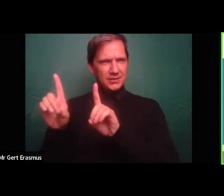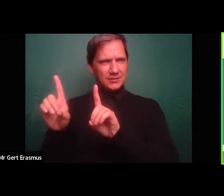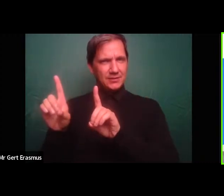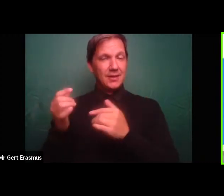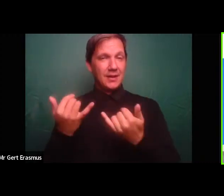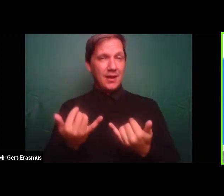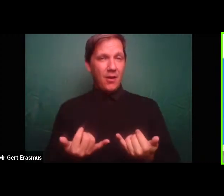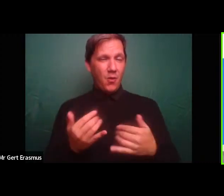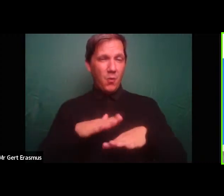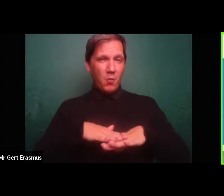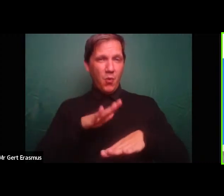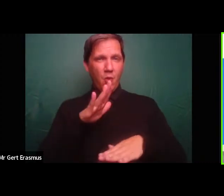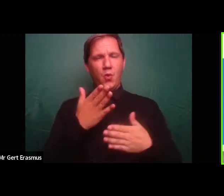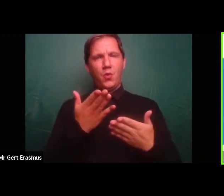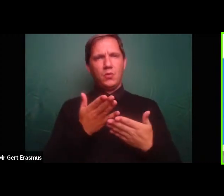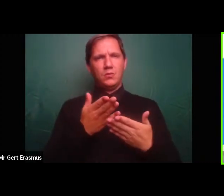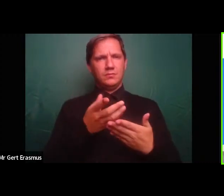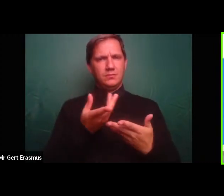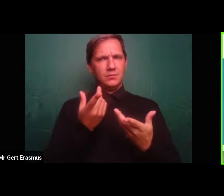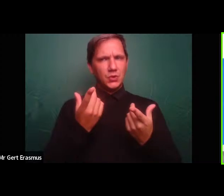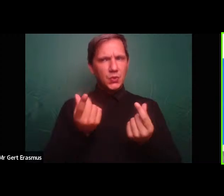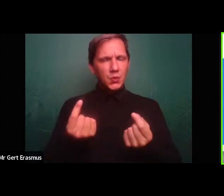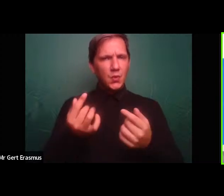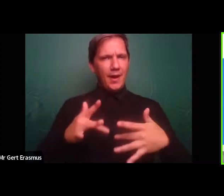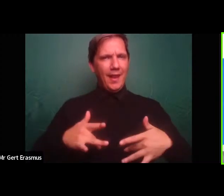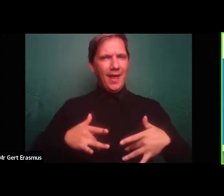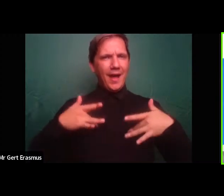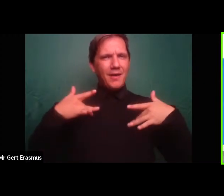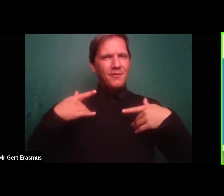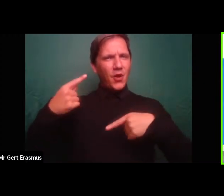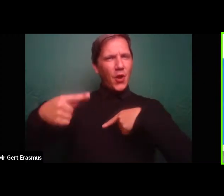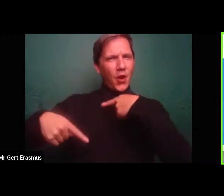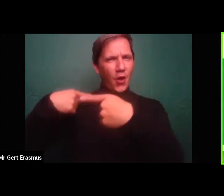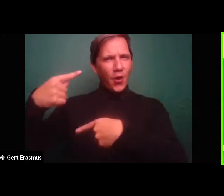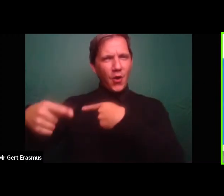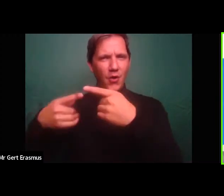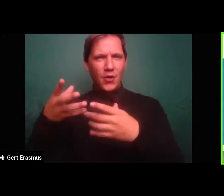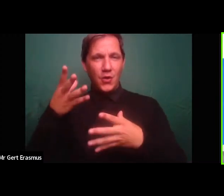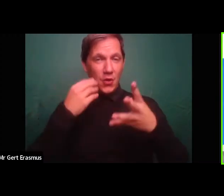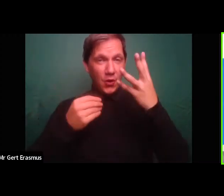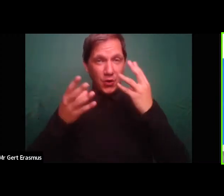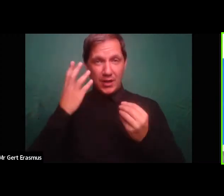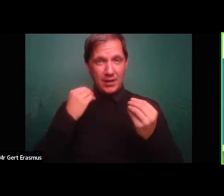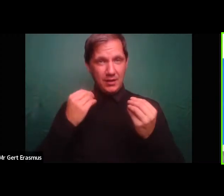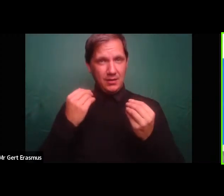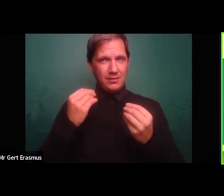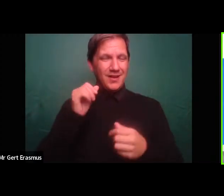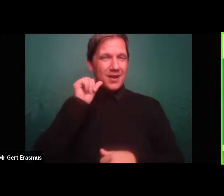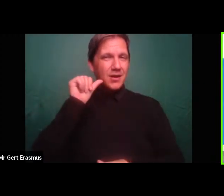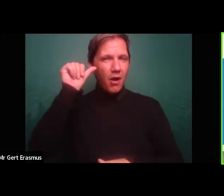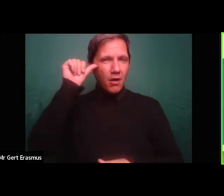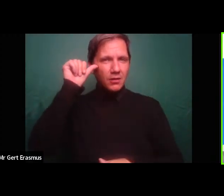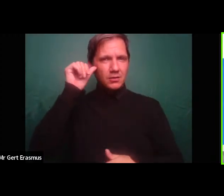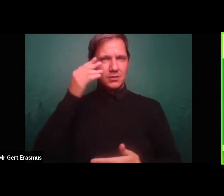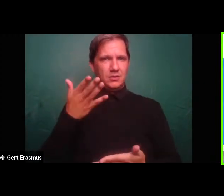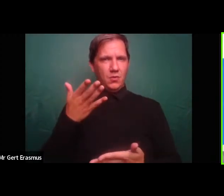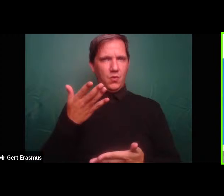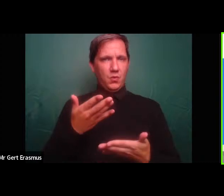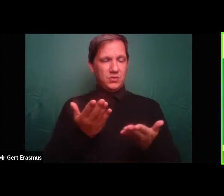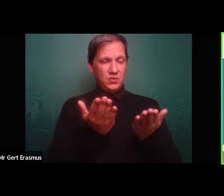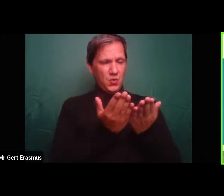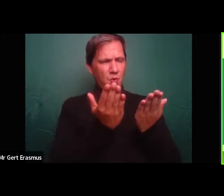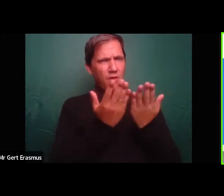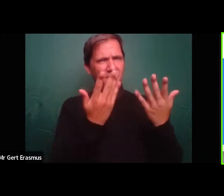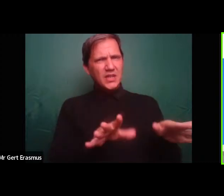on lifelong learning and wanting to acquire university education or post-schooling